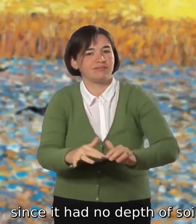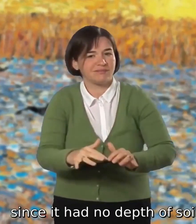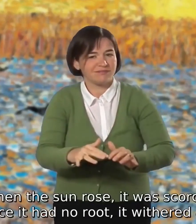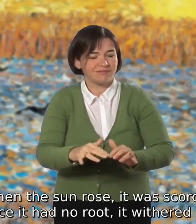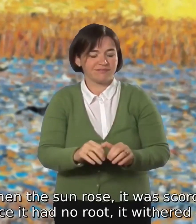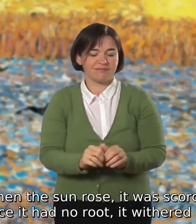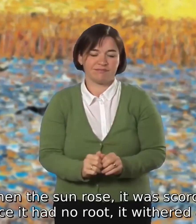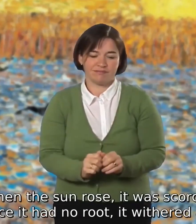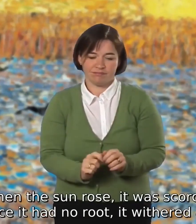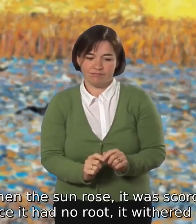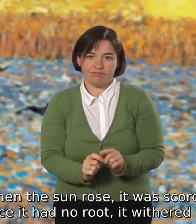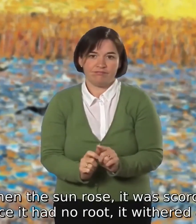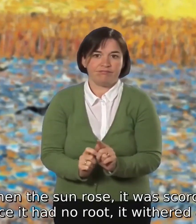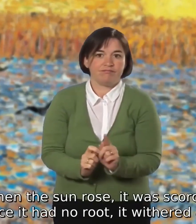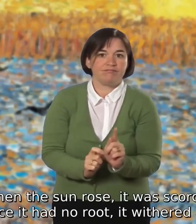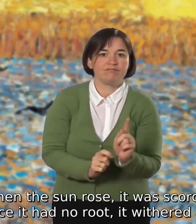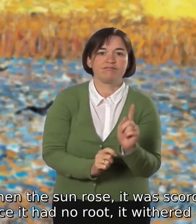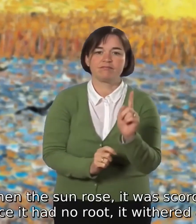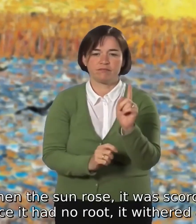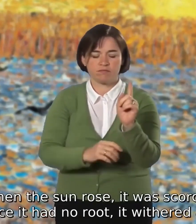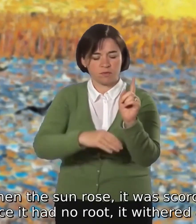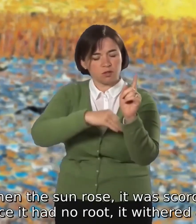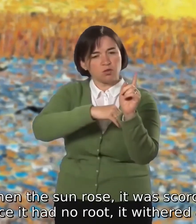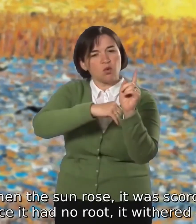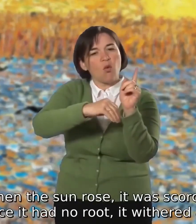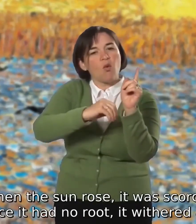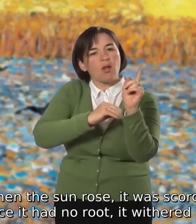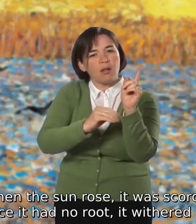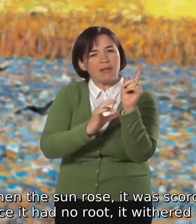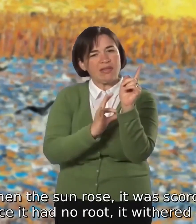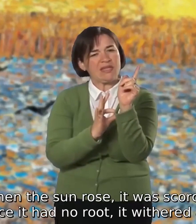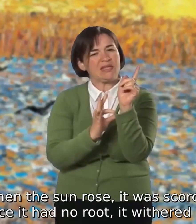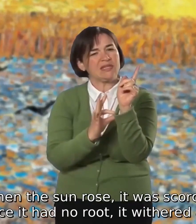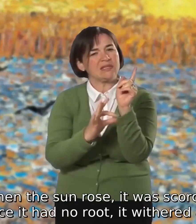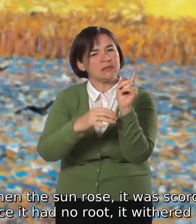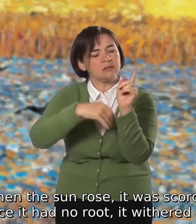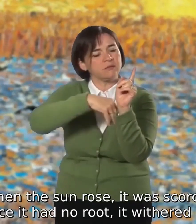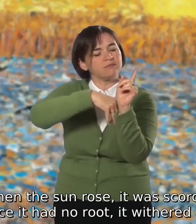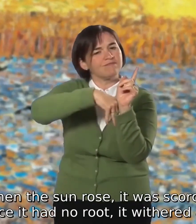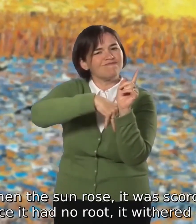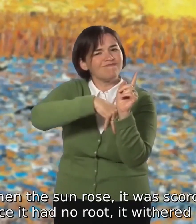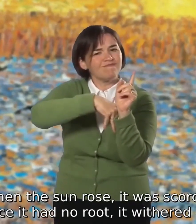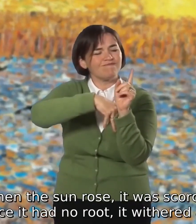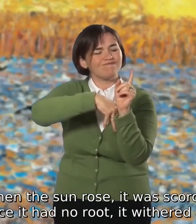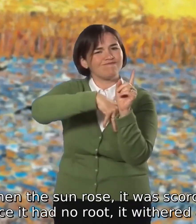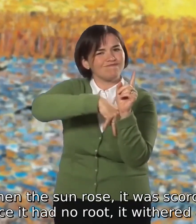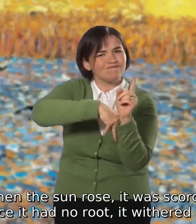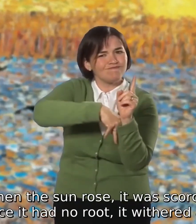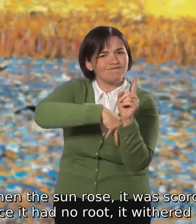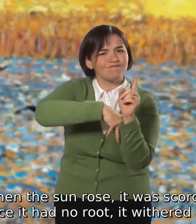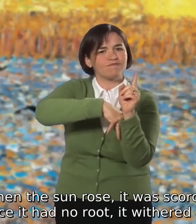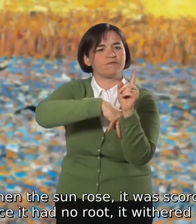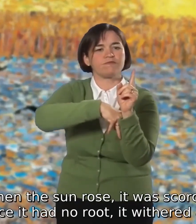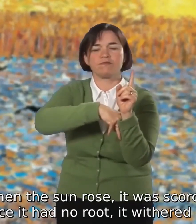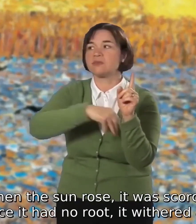And when the sun rose, it was scorched, and since it had no root, it withered away.